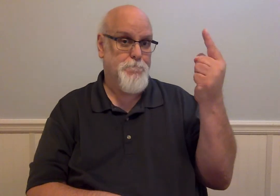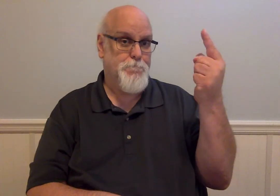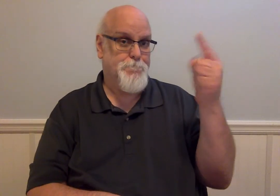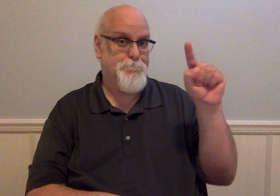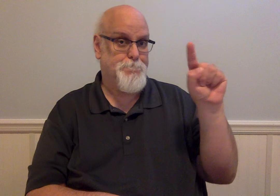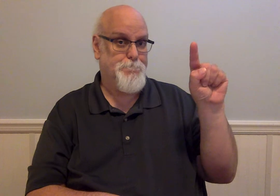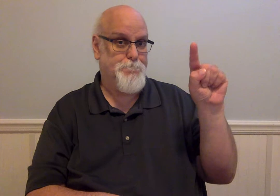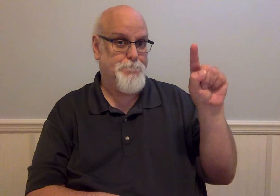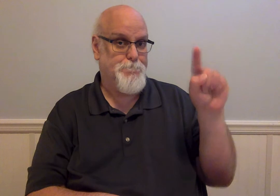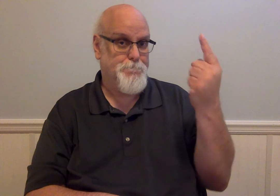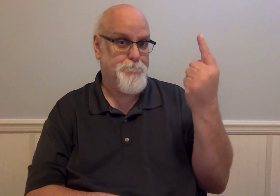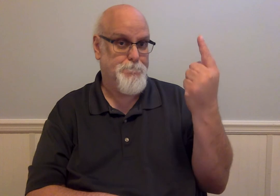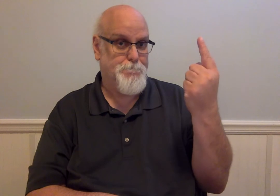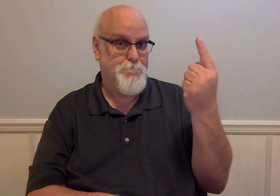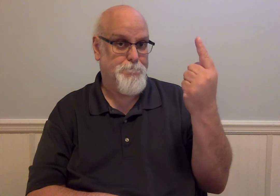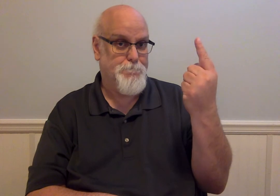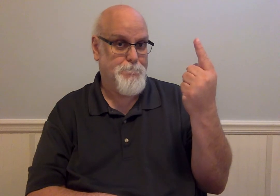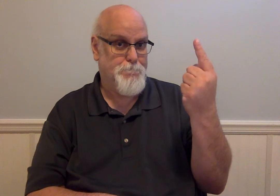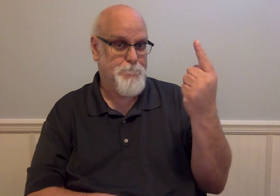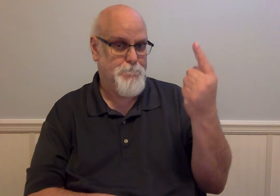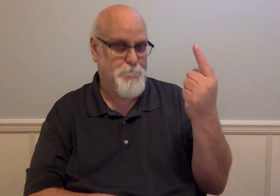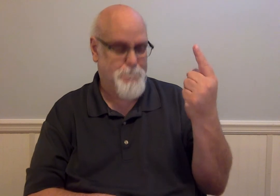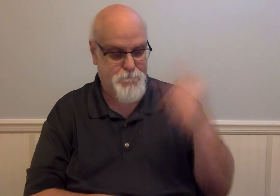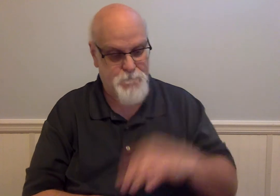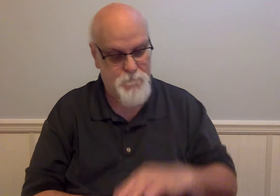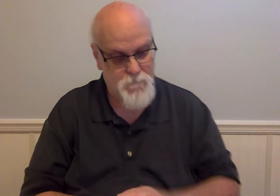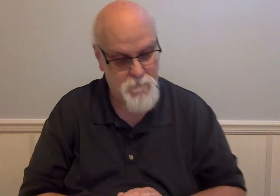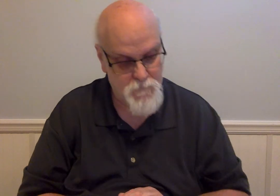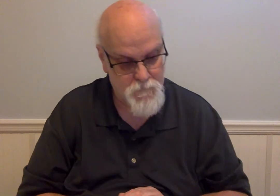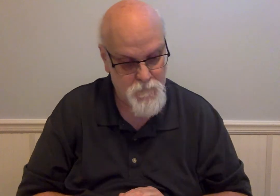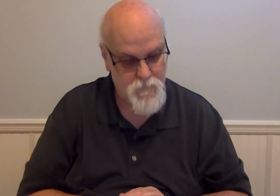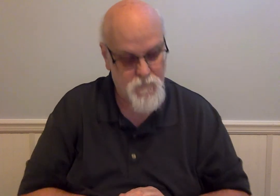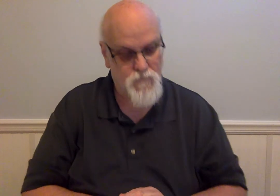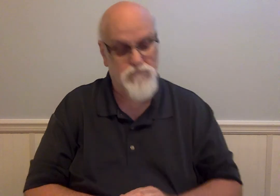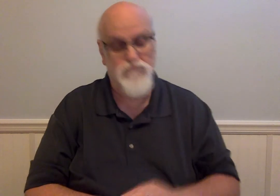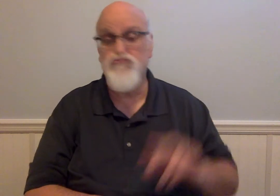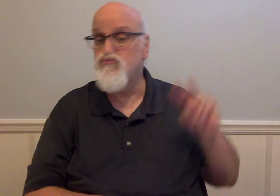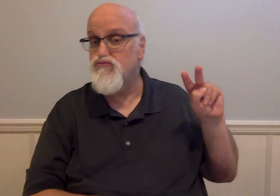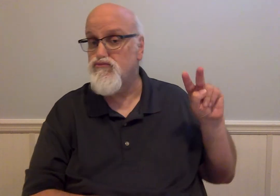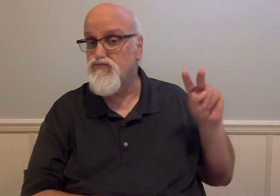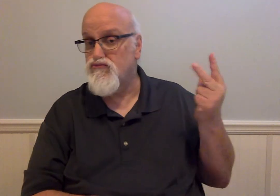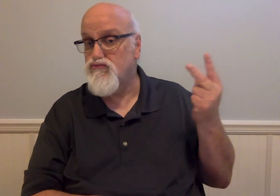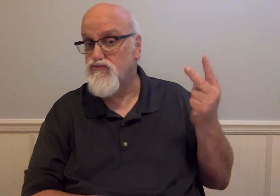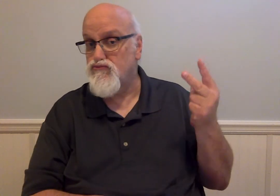First, it's like number one, but you twist. So that's first. I'm in first. Second.